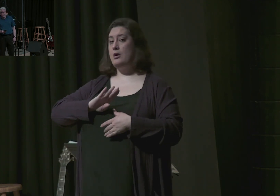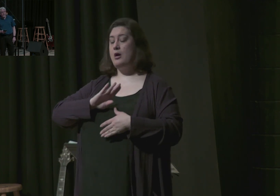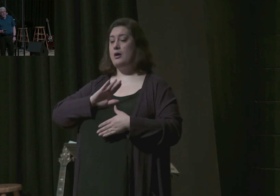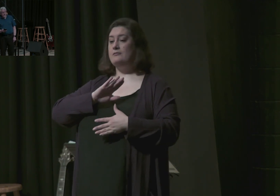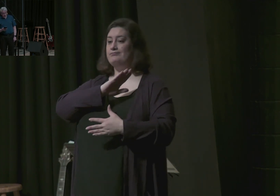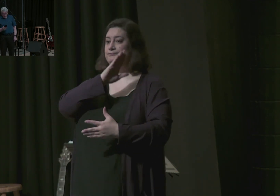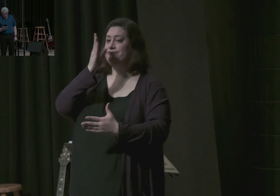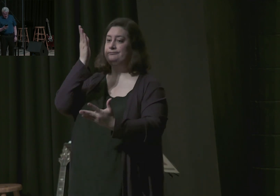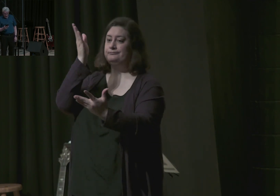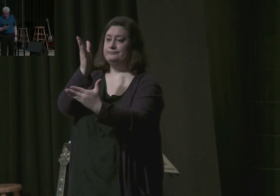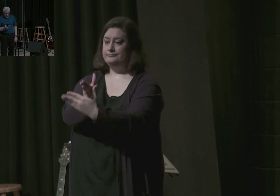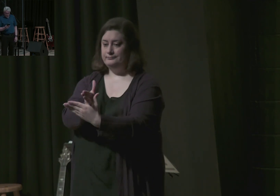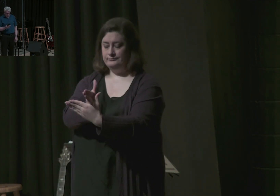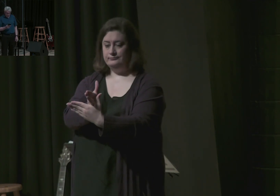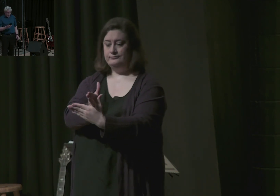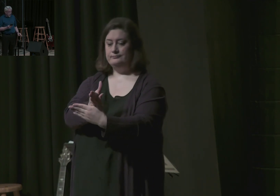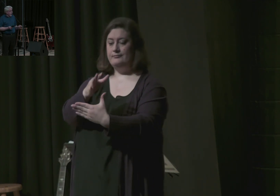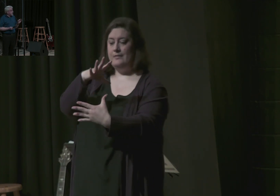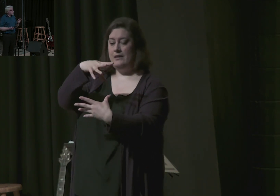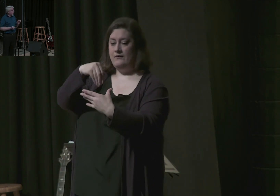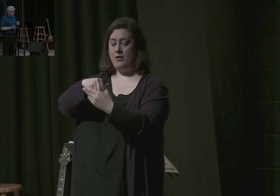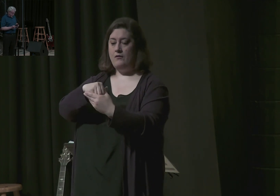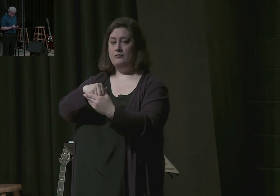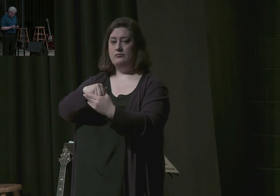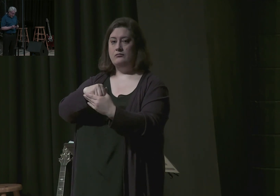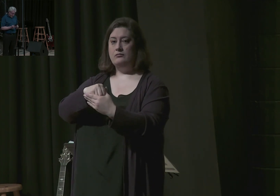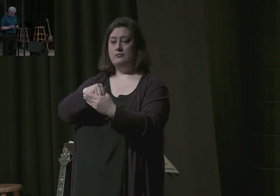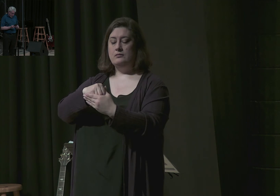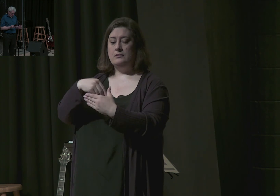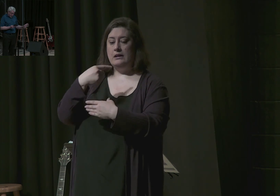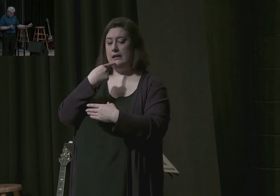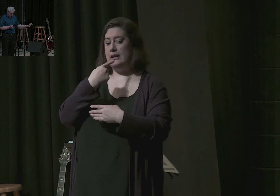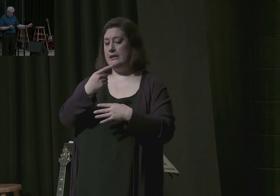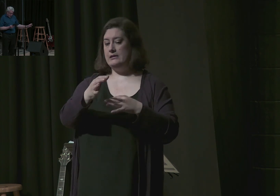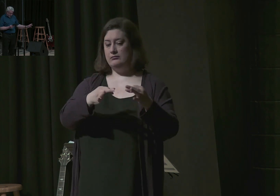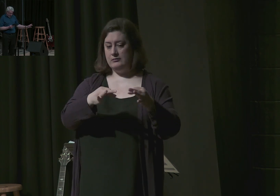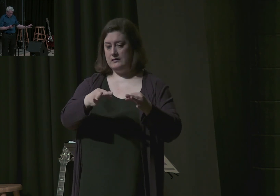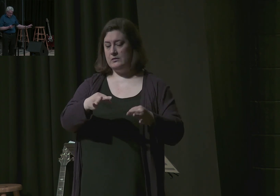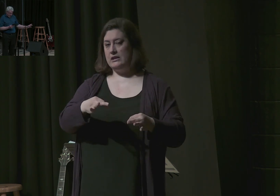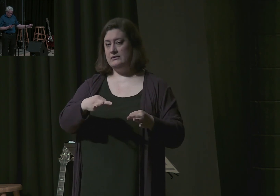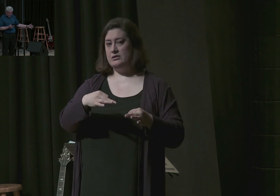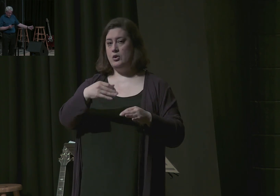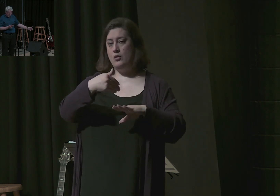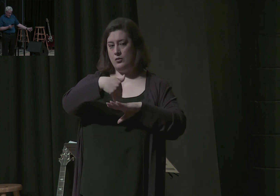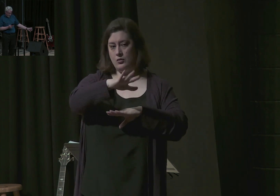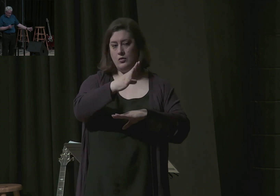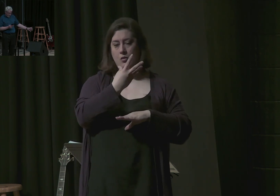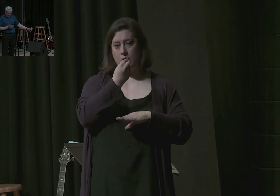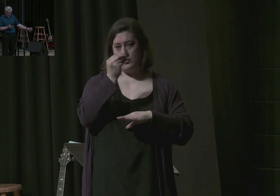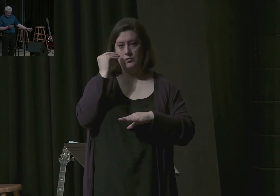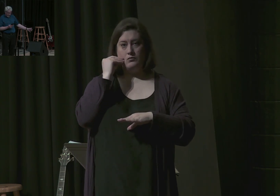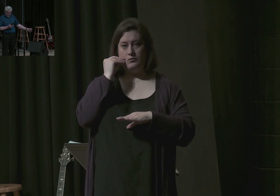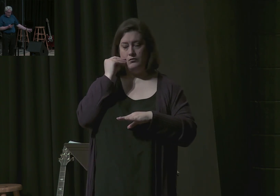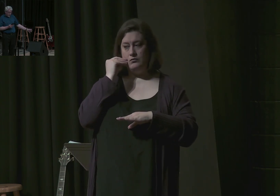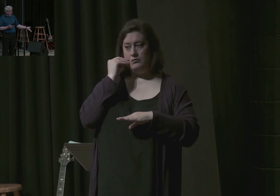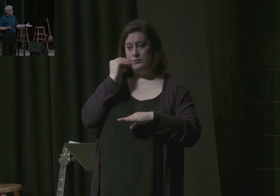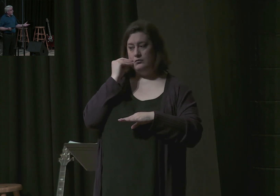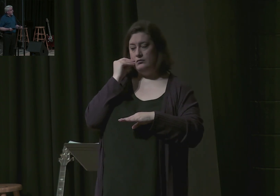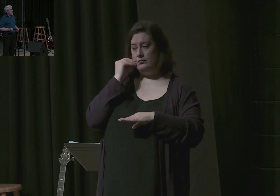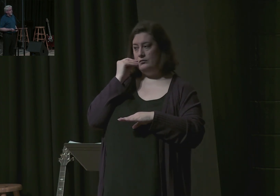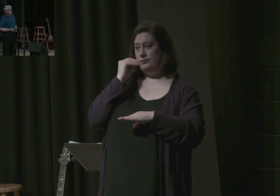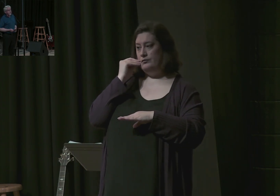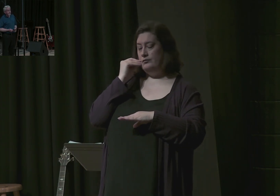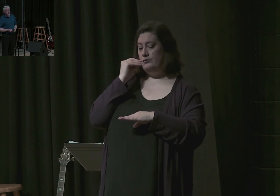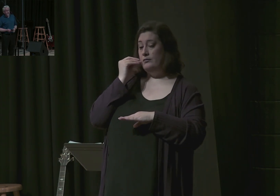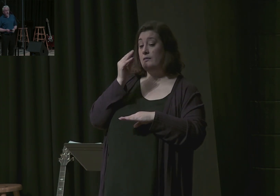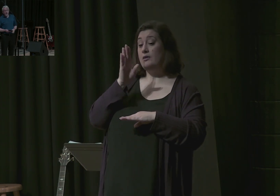staying or leaving. God instructs Jacob to return to his land and to his family. God has